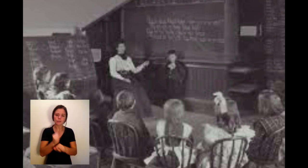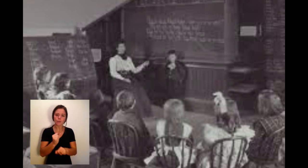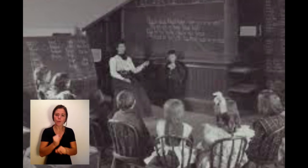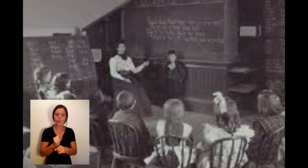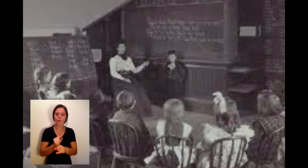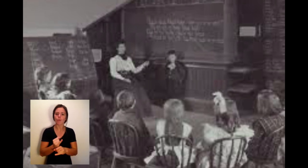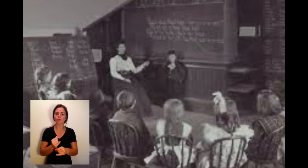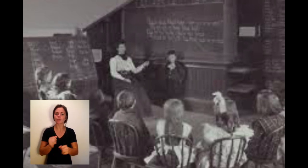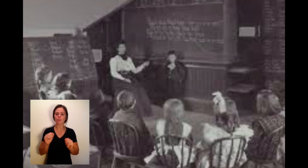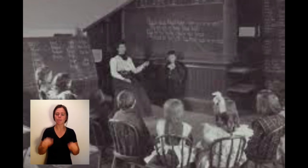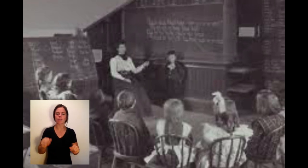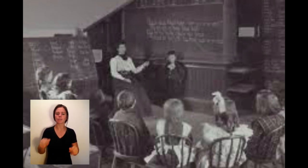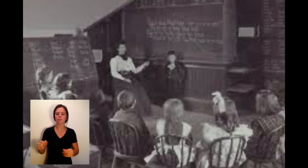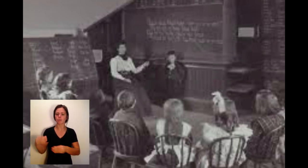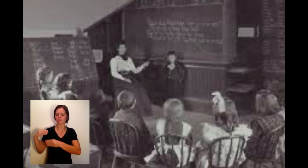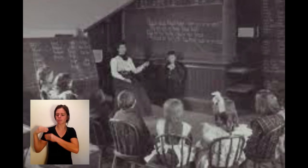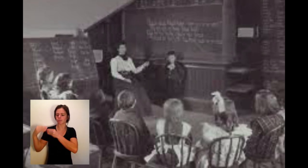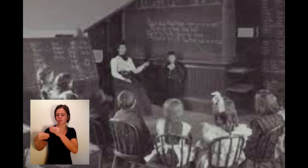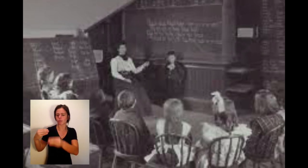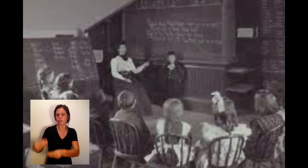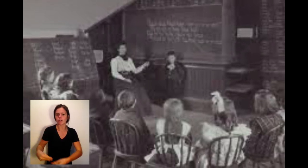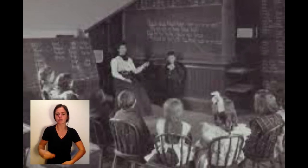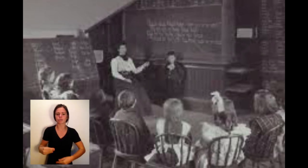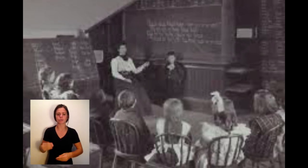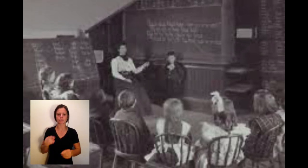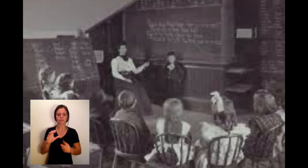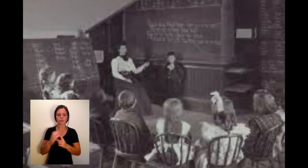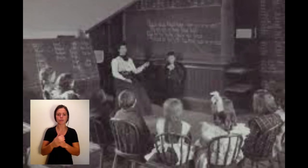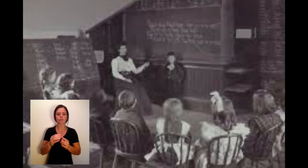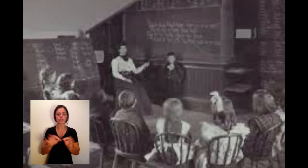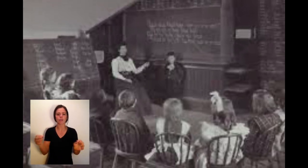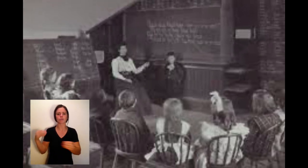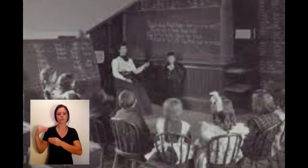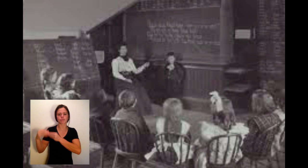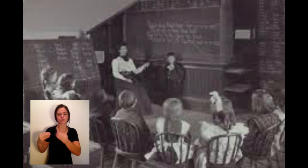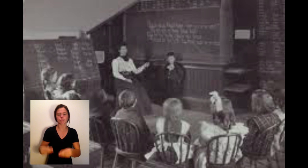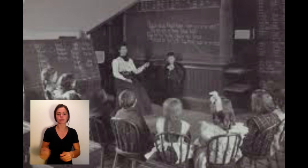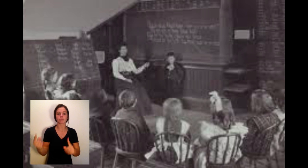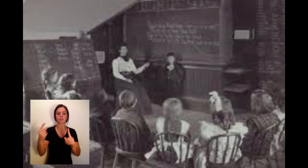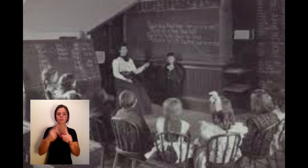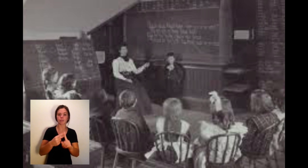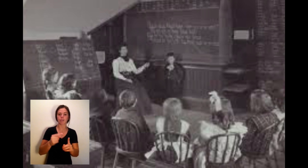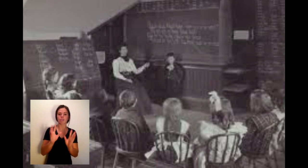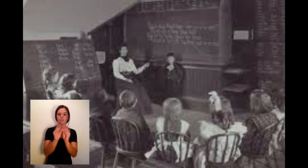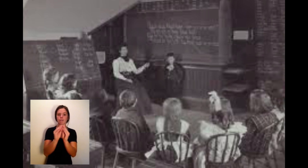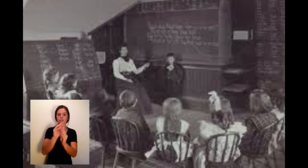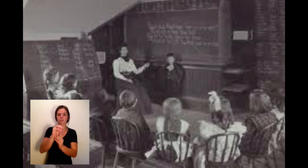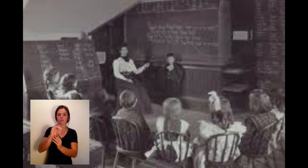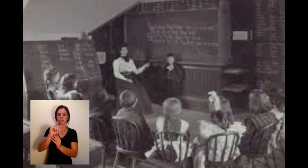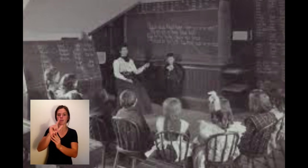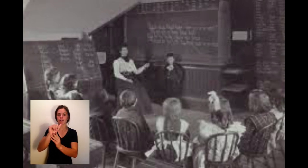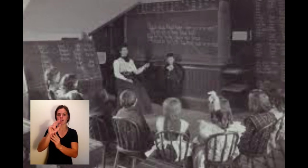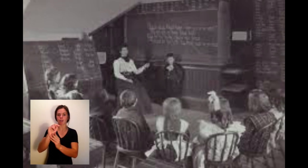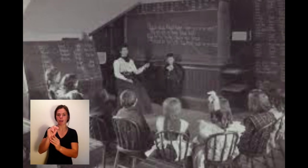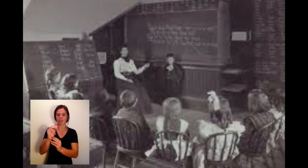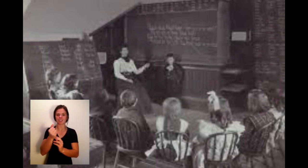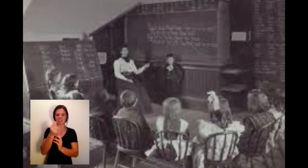schools, passing down their language and culture to future generations until the Milan Conference in